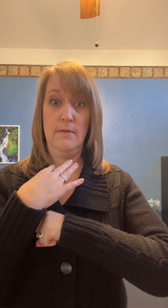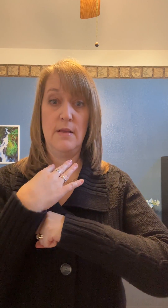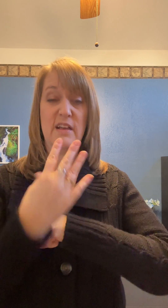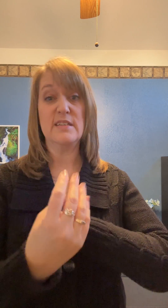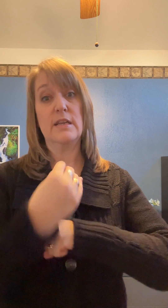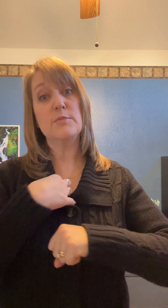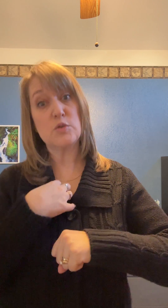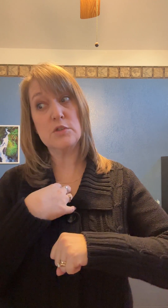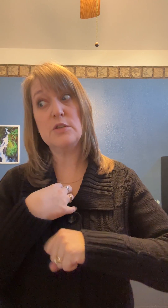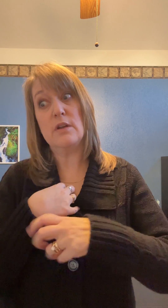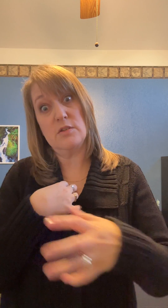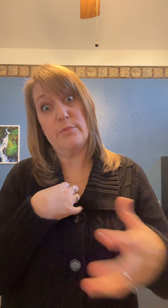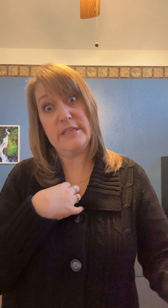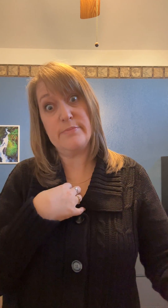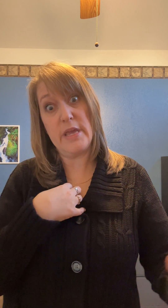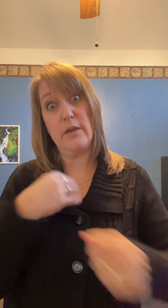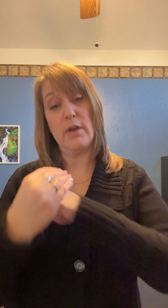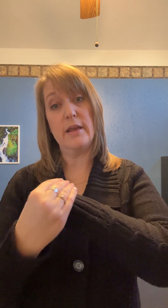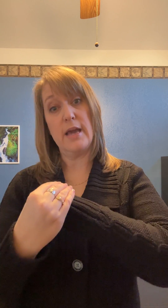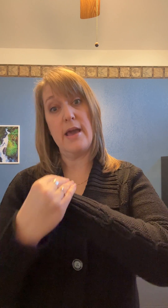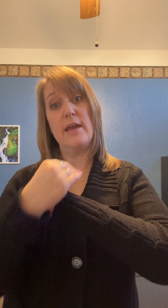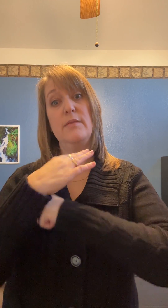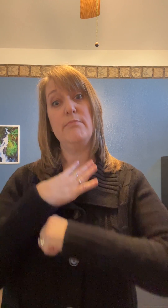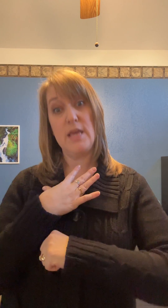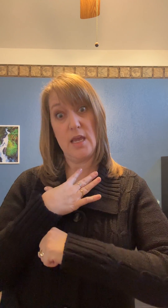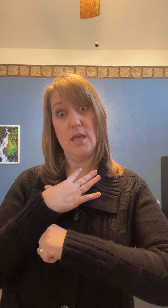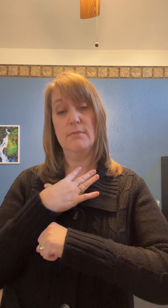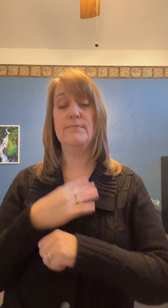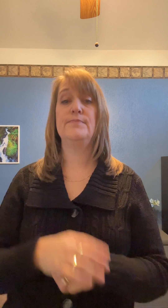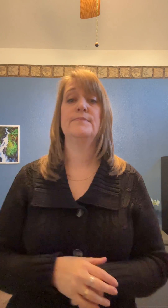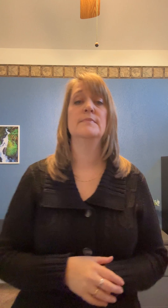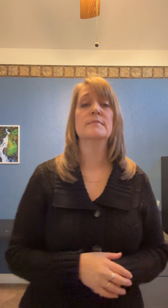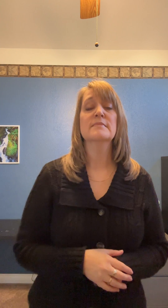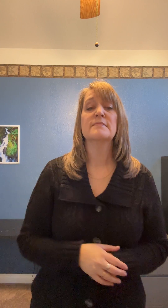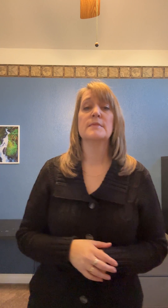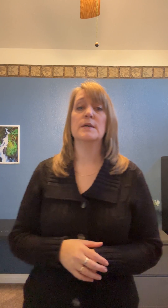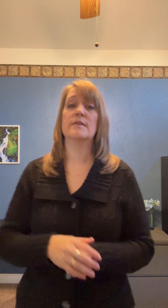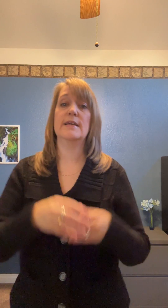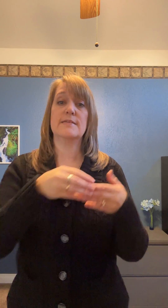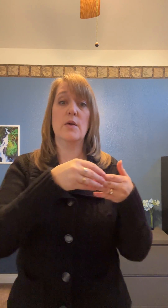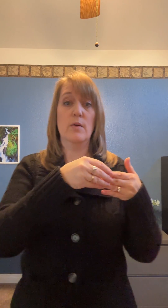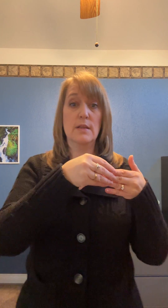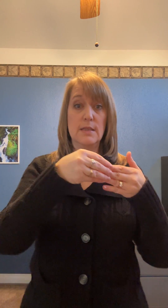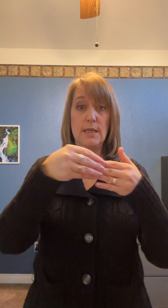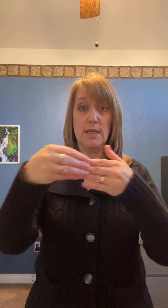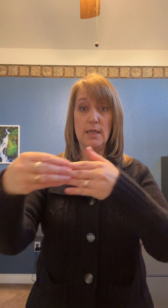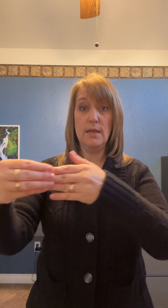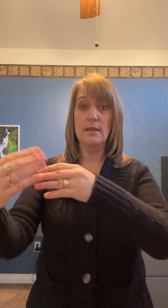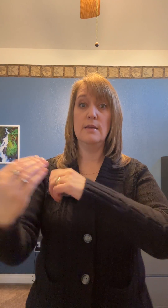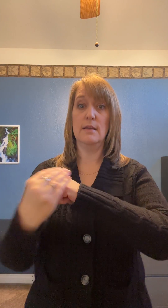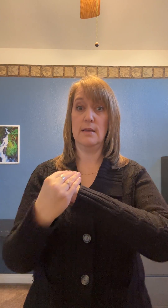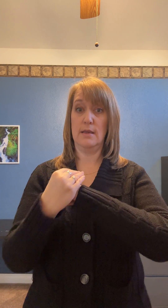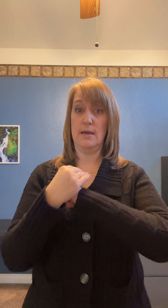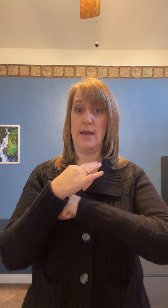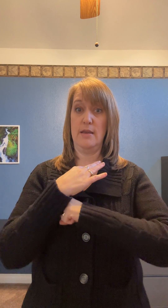And because it comes towards you, it also means me, right? Guide me. All right, so lead, guide